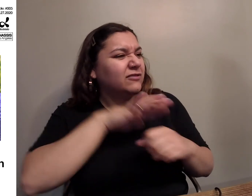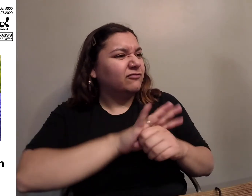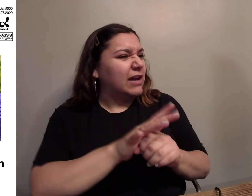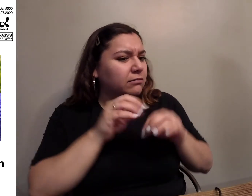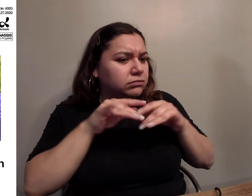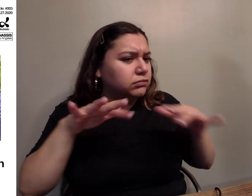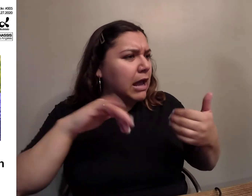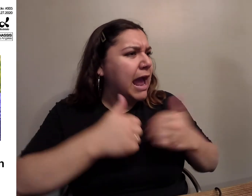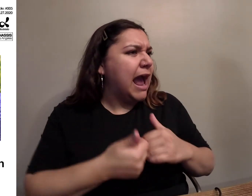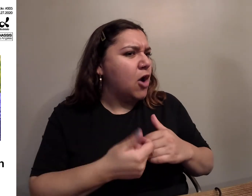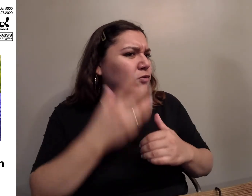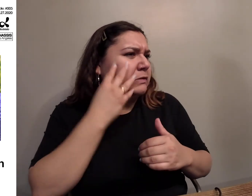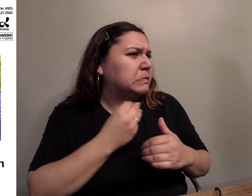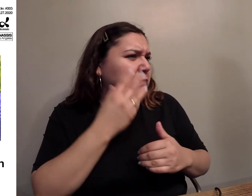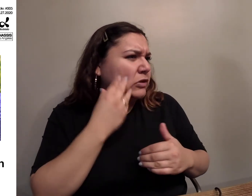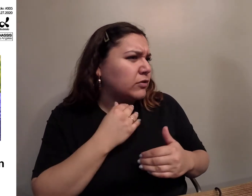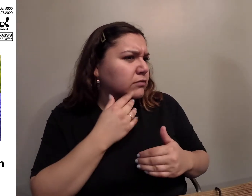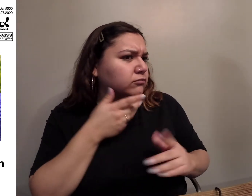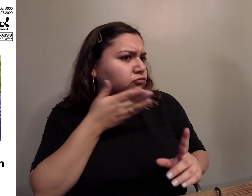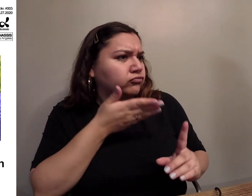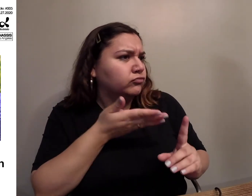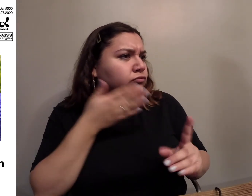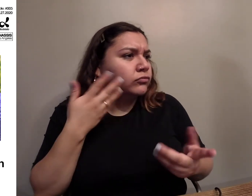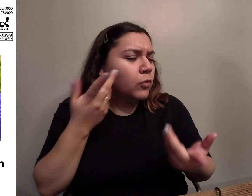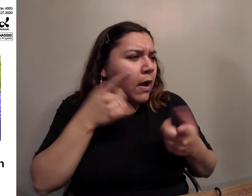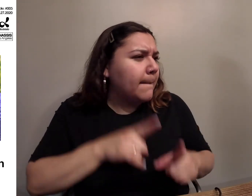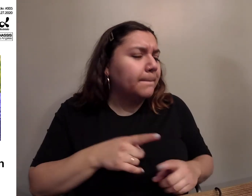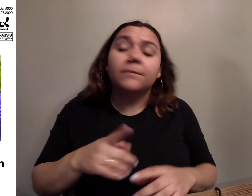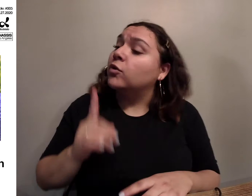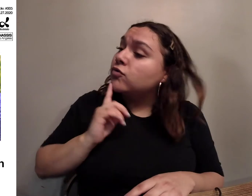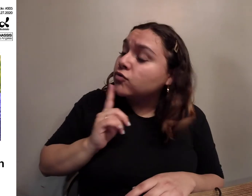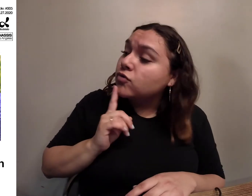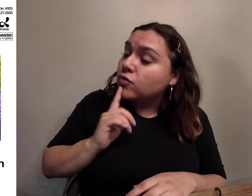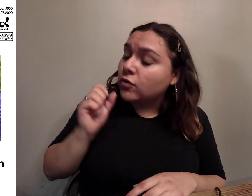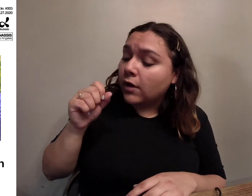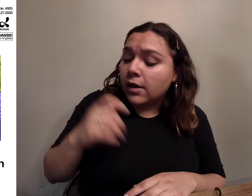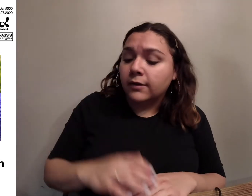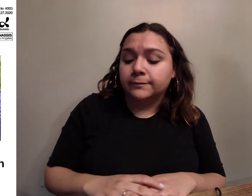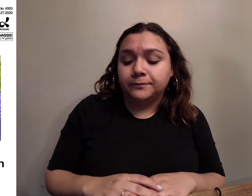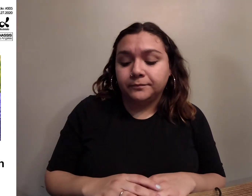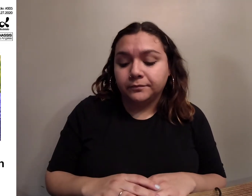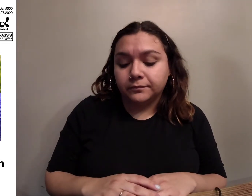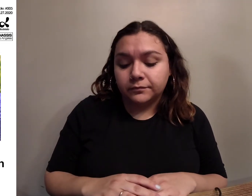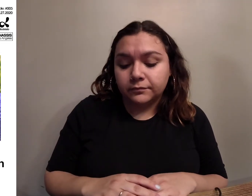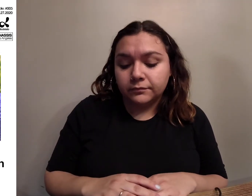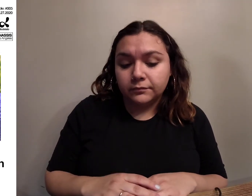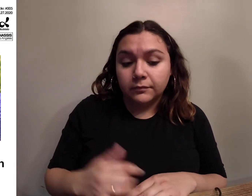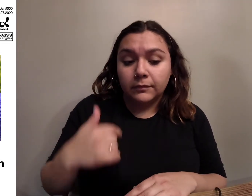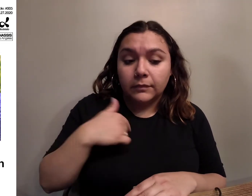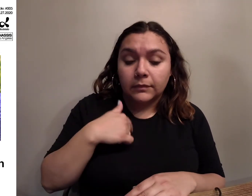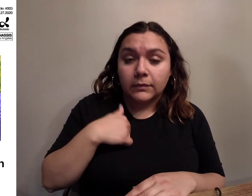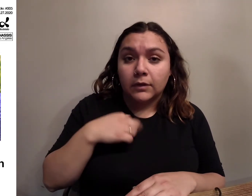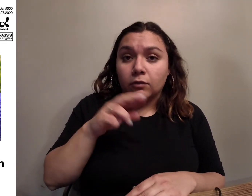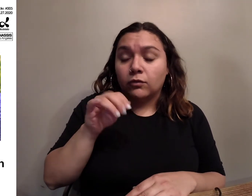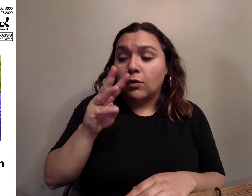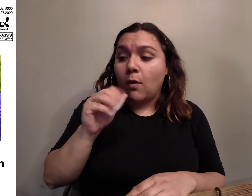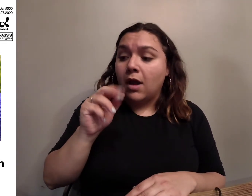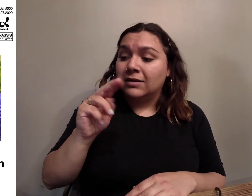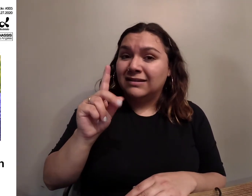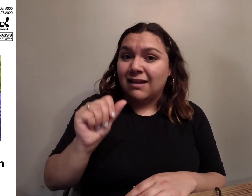virus is being lived there. Sure. Well, I had been in Rwanda